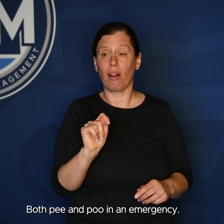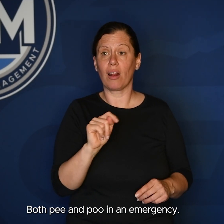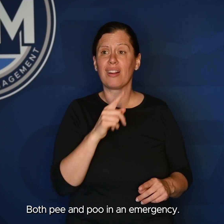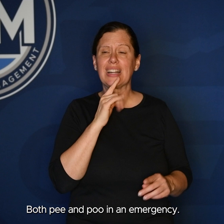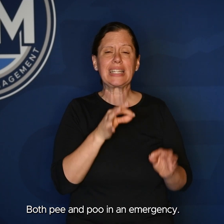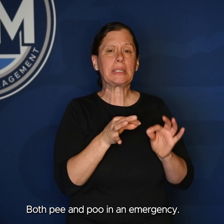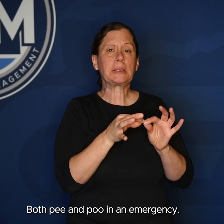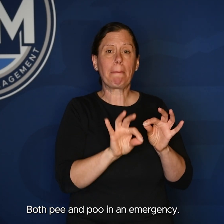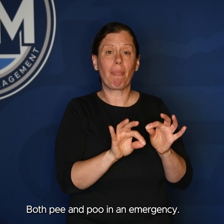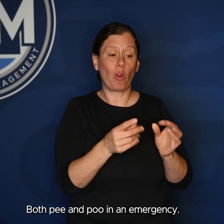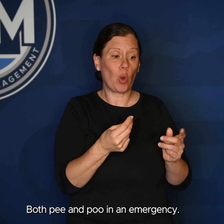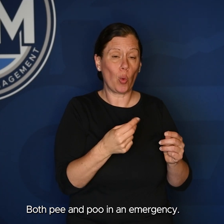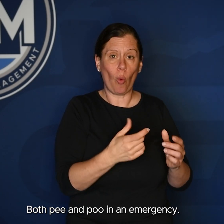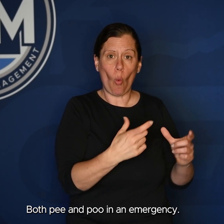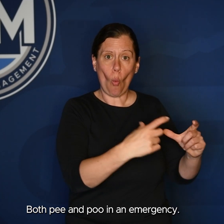and poo, in an emergency.